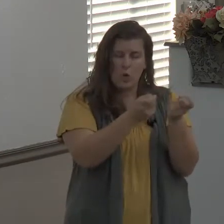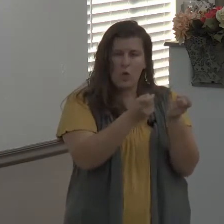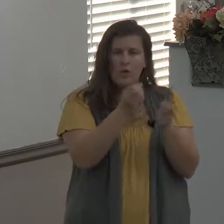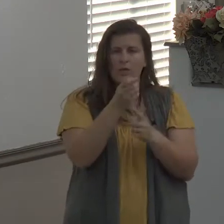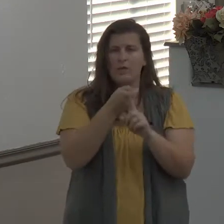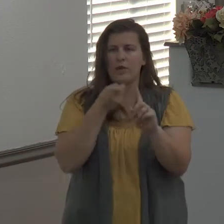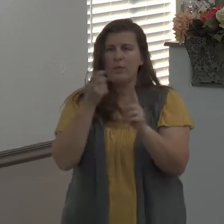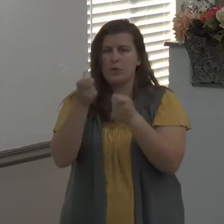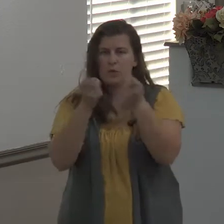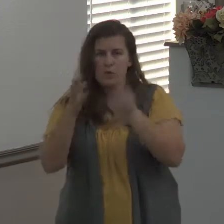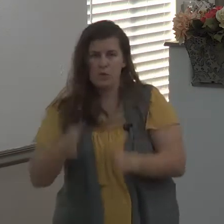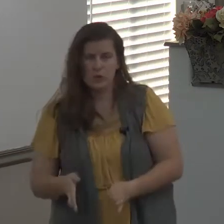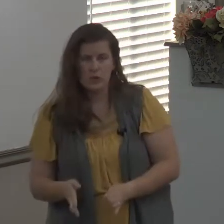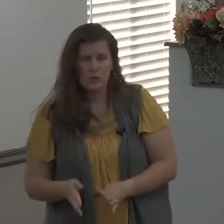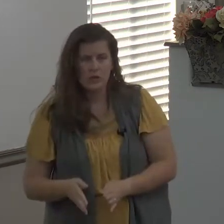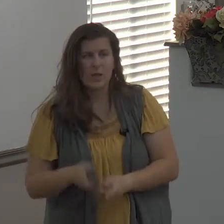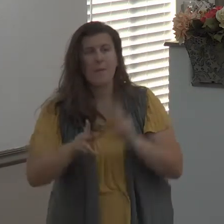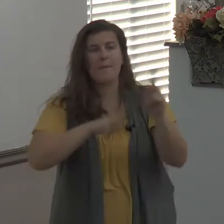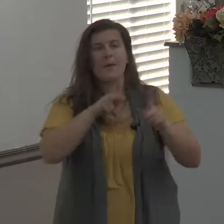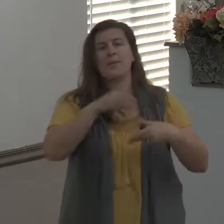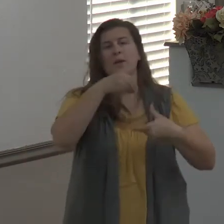caught up in the same manipulation.